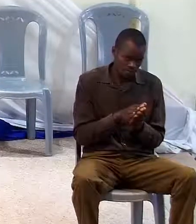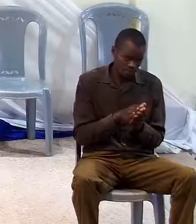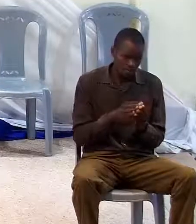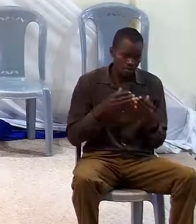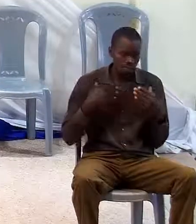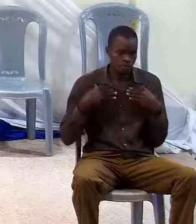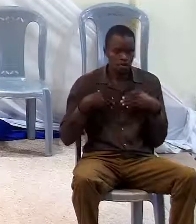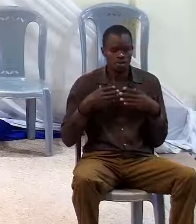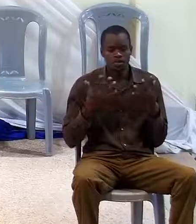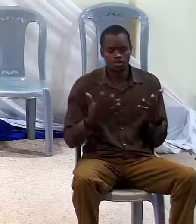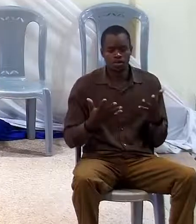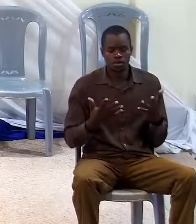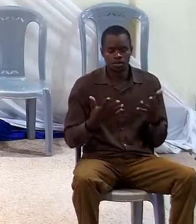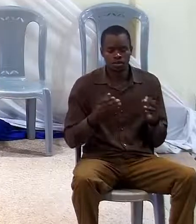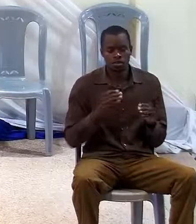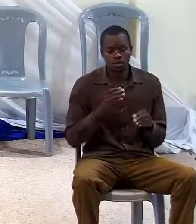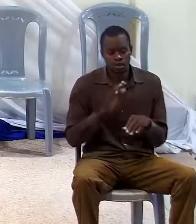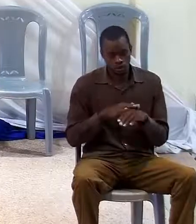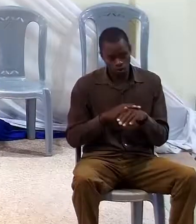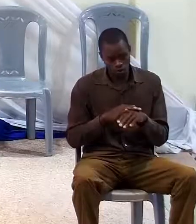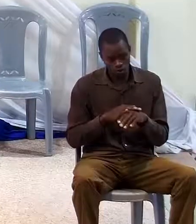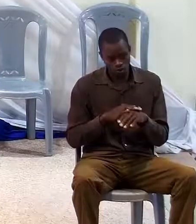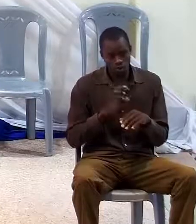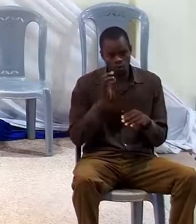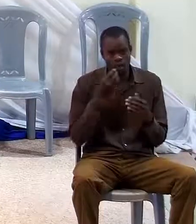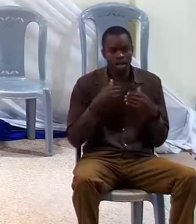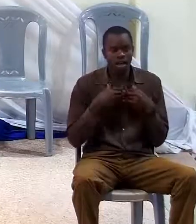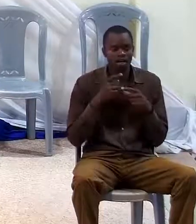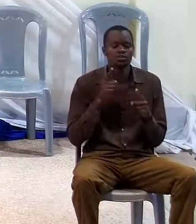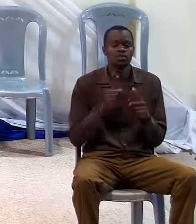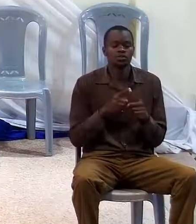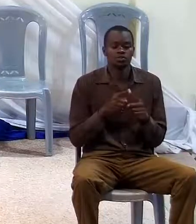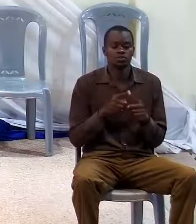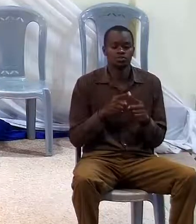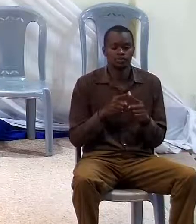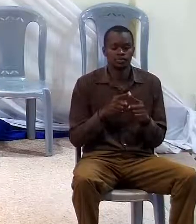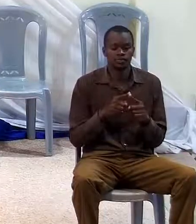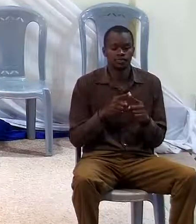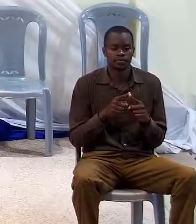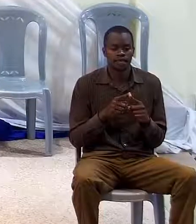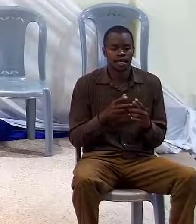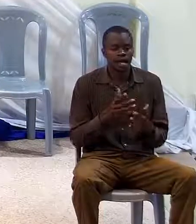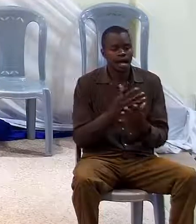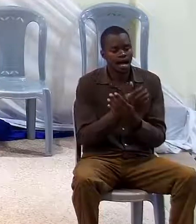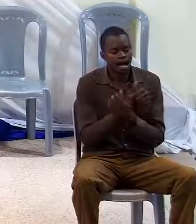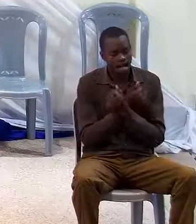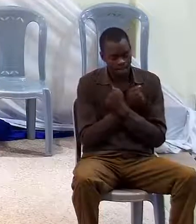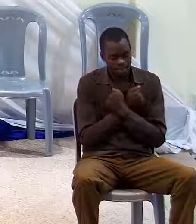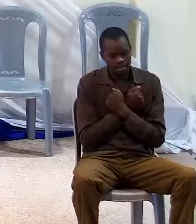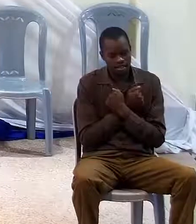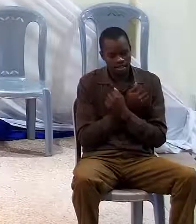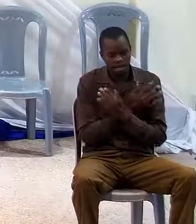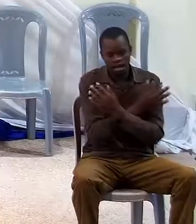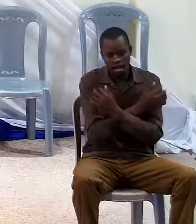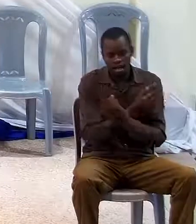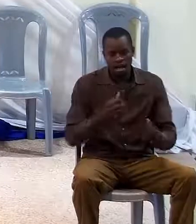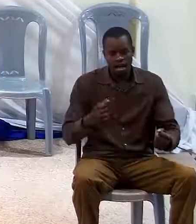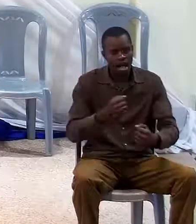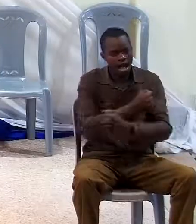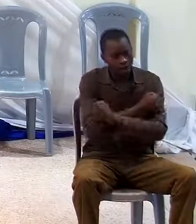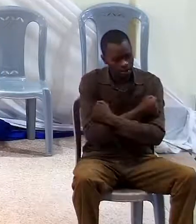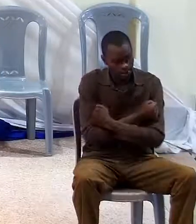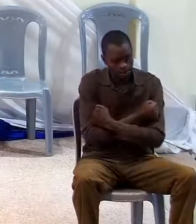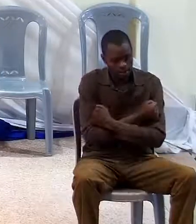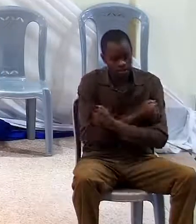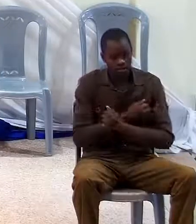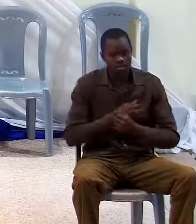we have to embrace healthy eating habits. Healthy eating habits.